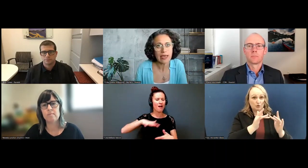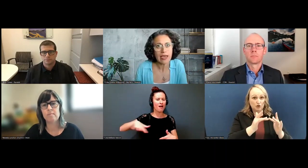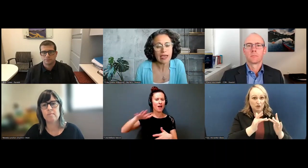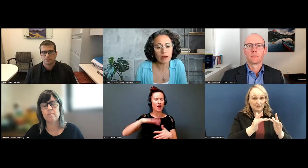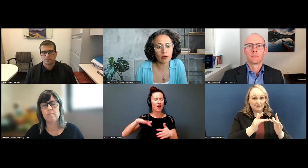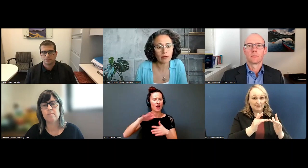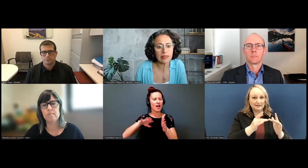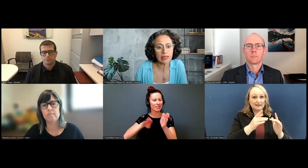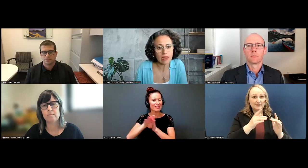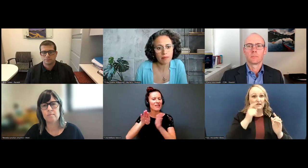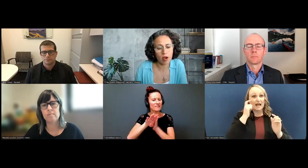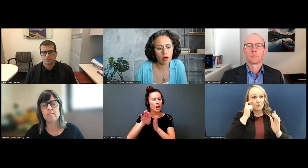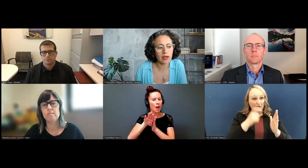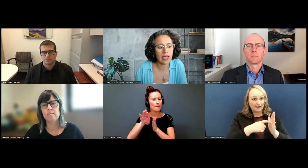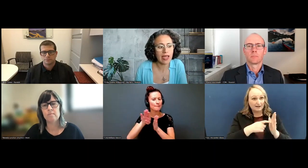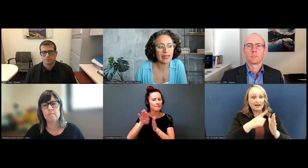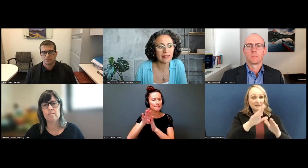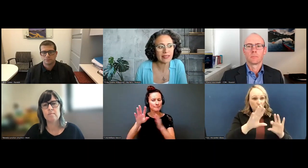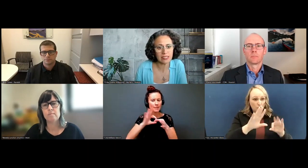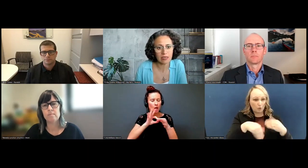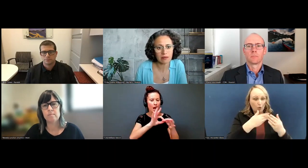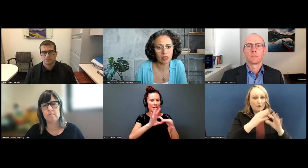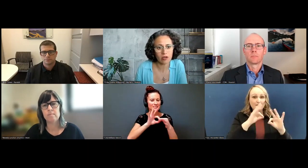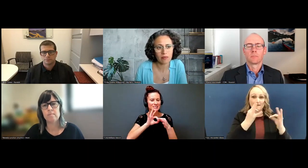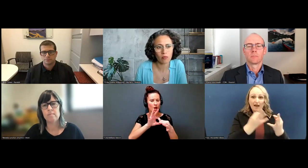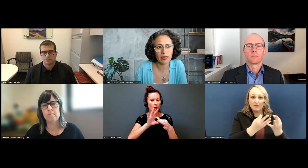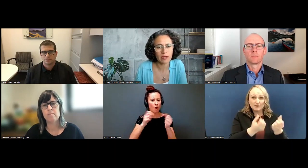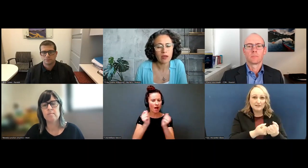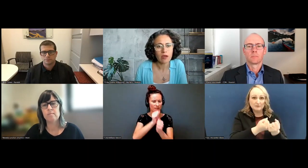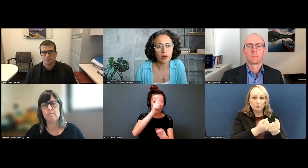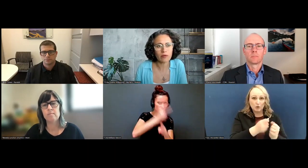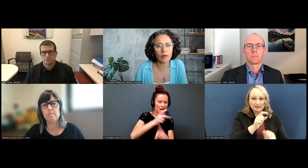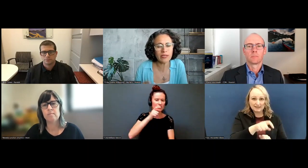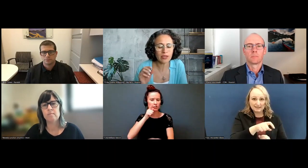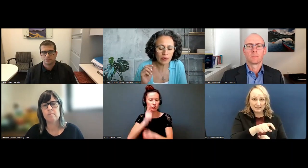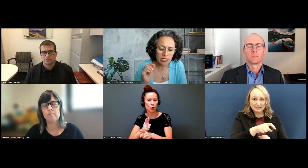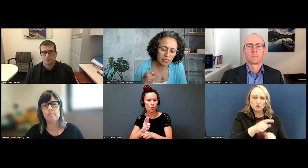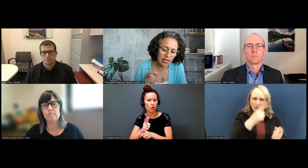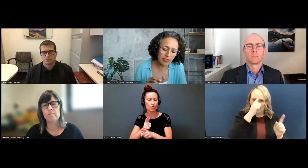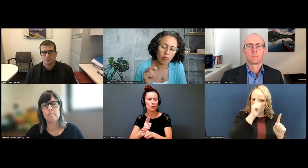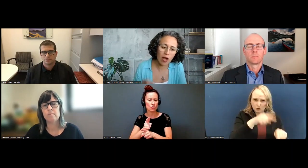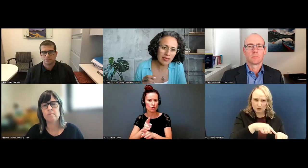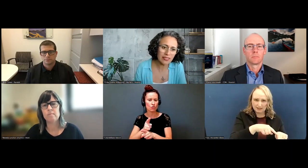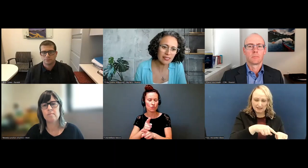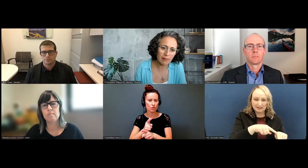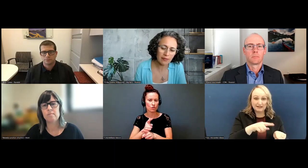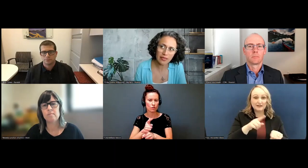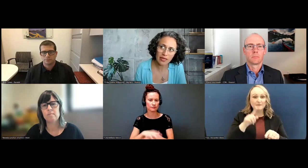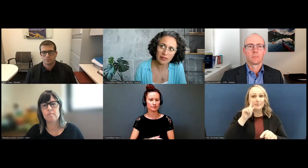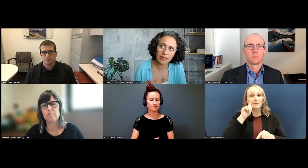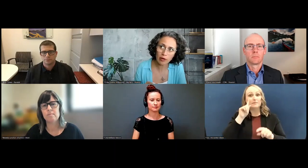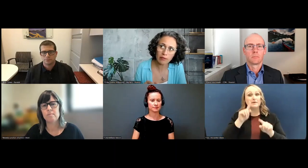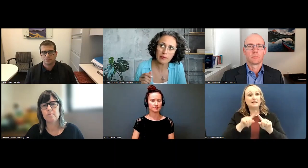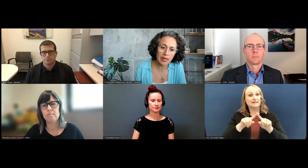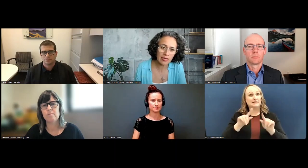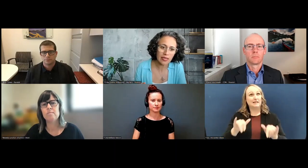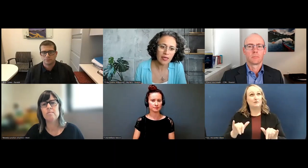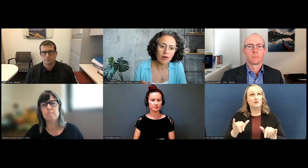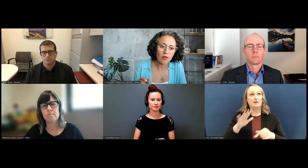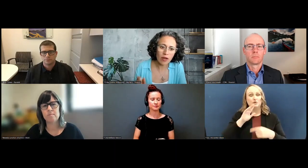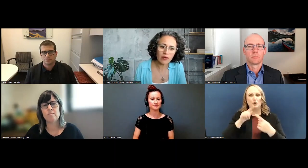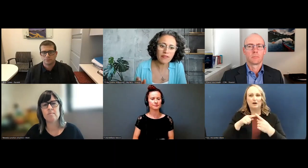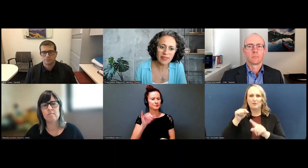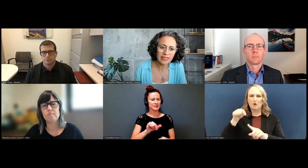recognizing that care is supported. So I agree in that part. And at the same time, when you said the why this is happening, Ayal, it brought me